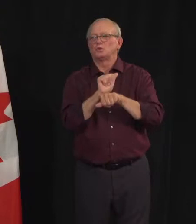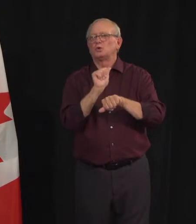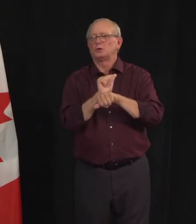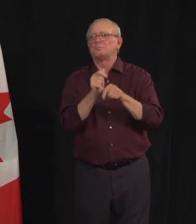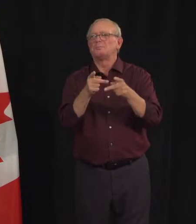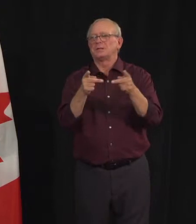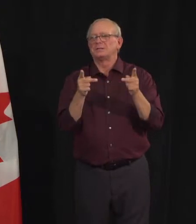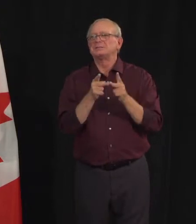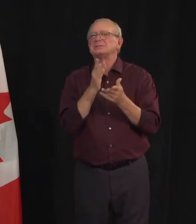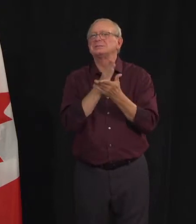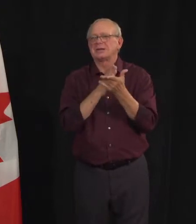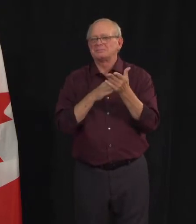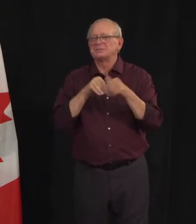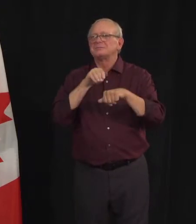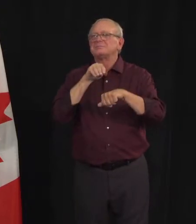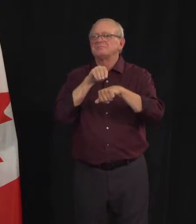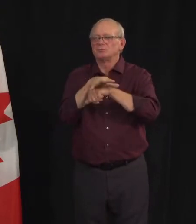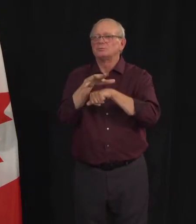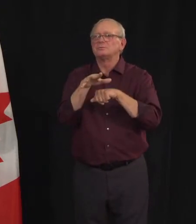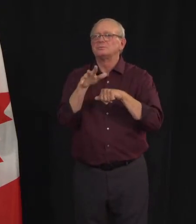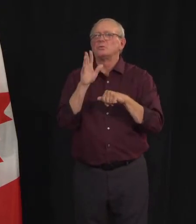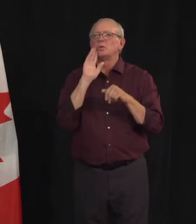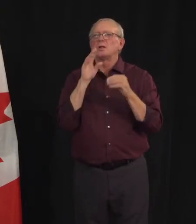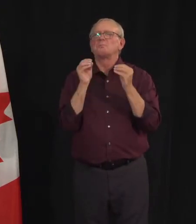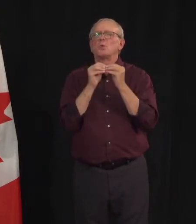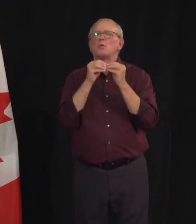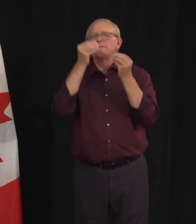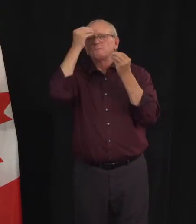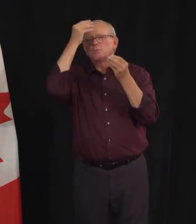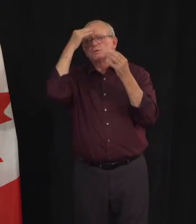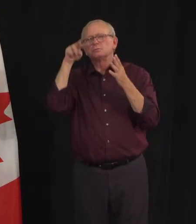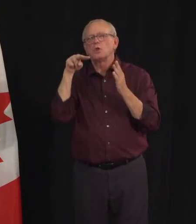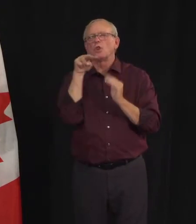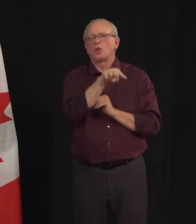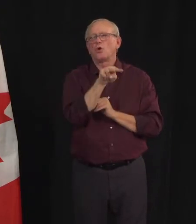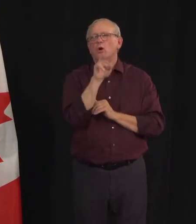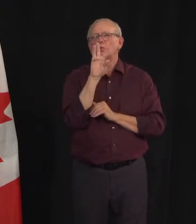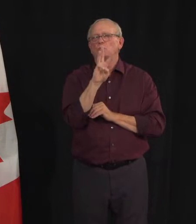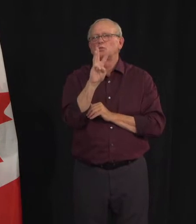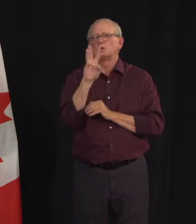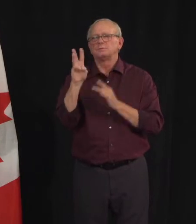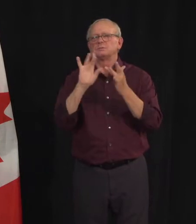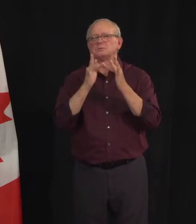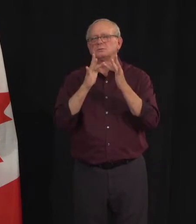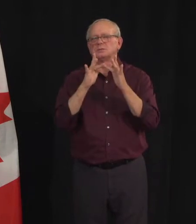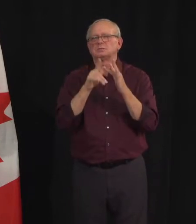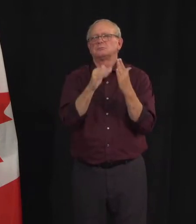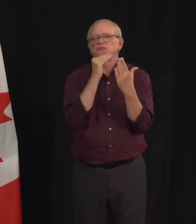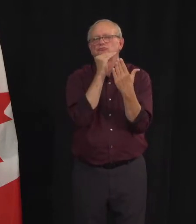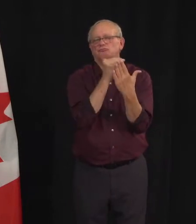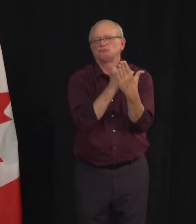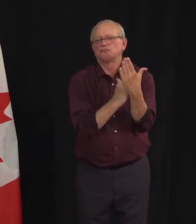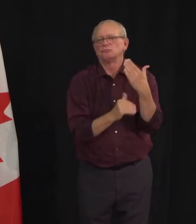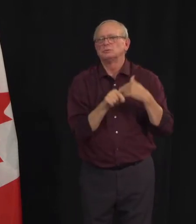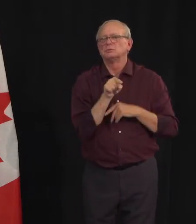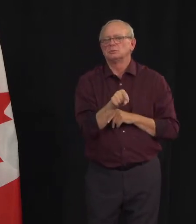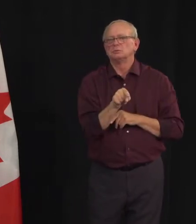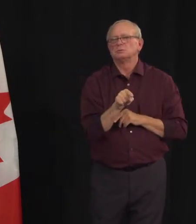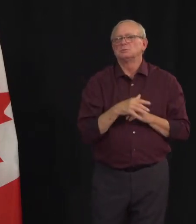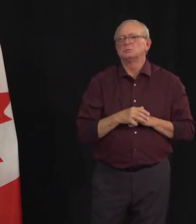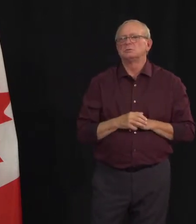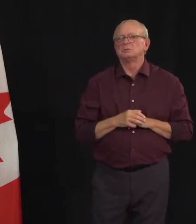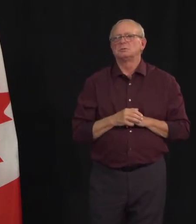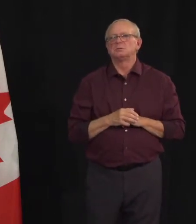on our website. We haven't recently, at least it hasn't been reported to me recently, that we've been seeing outbreaks in places